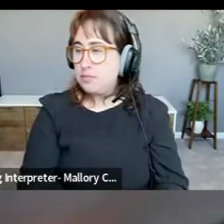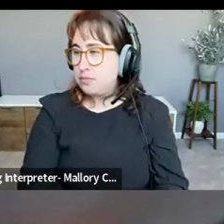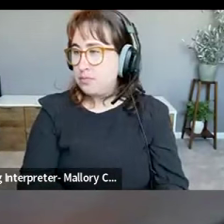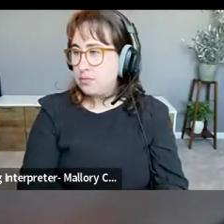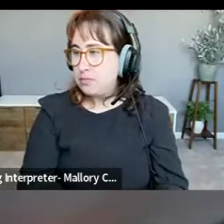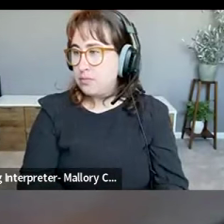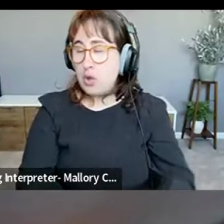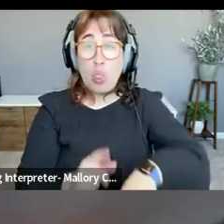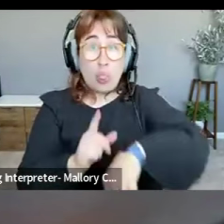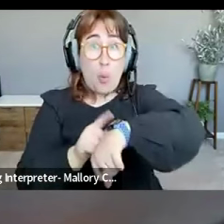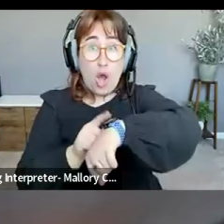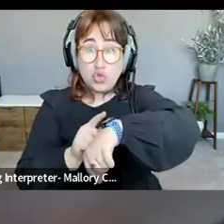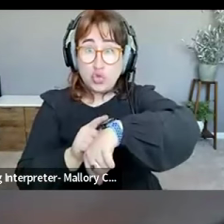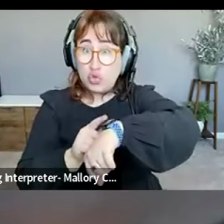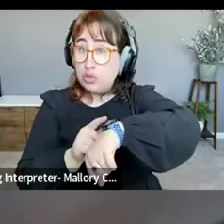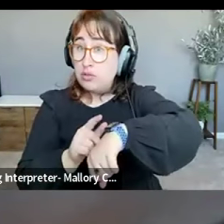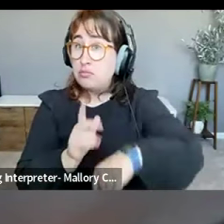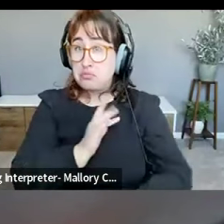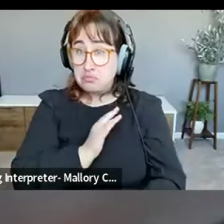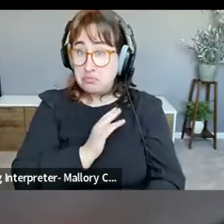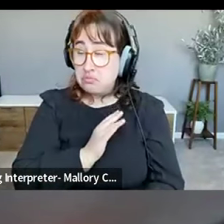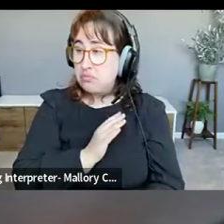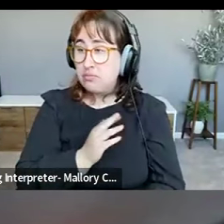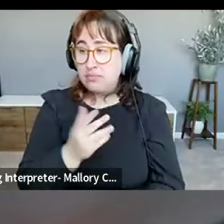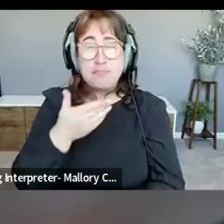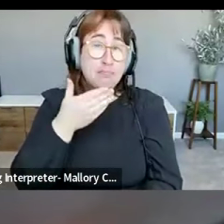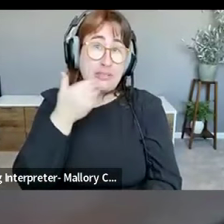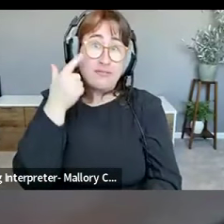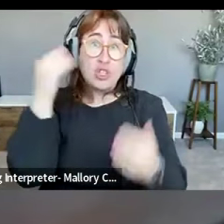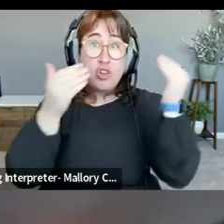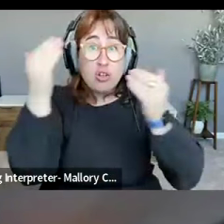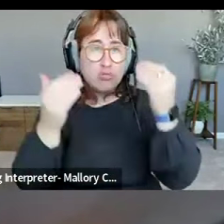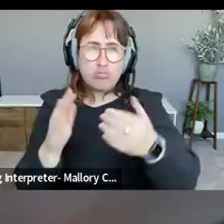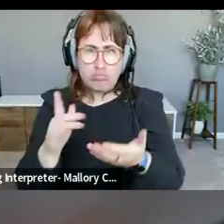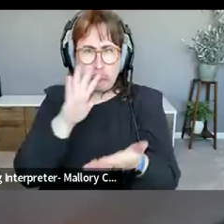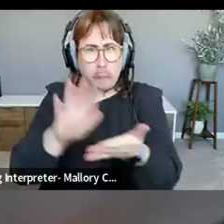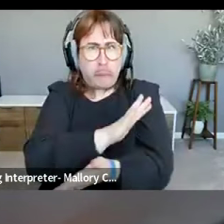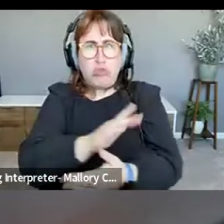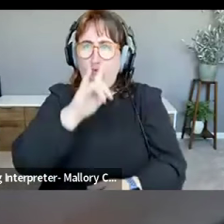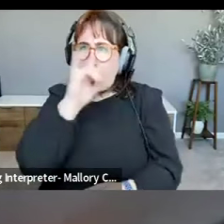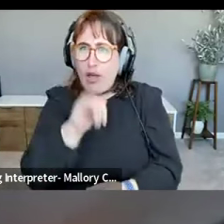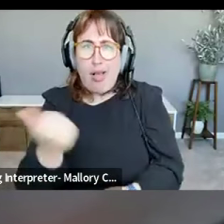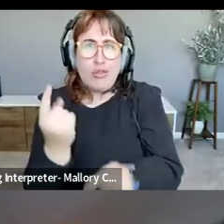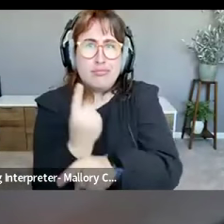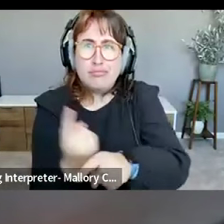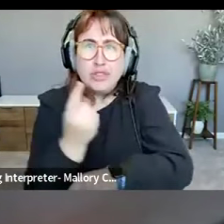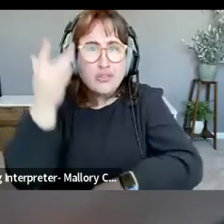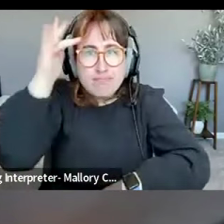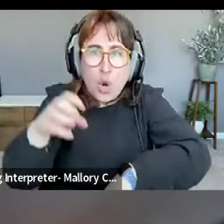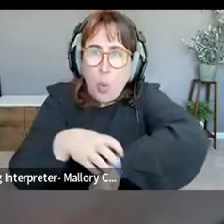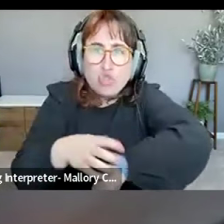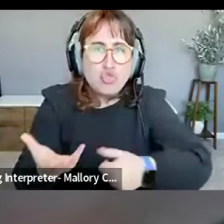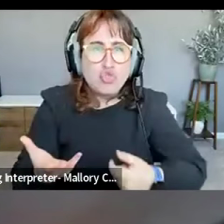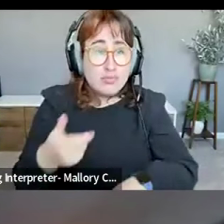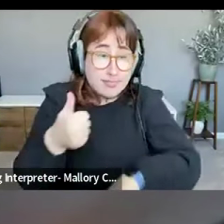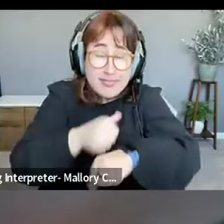The watch is really useful for adults. It's very discreet. It just looks like another kind of smart watch. It has a